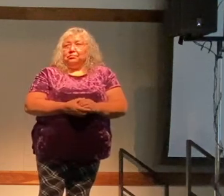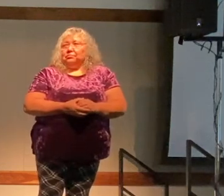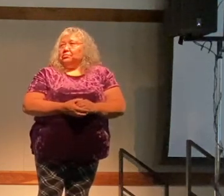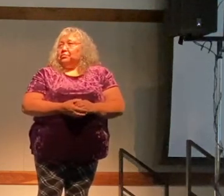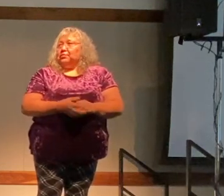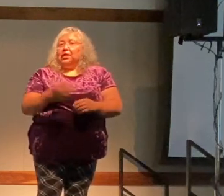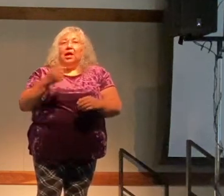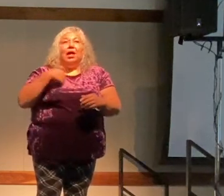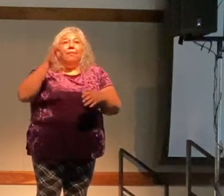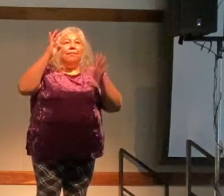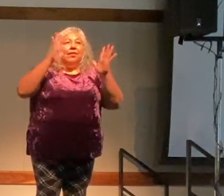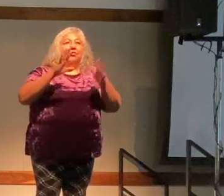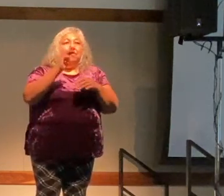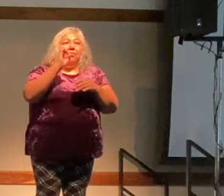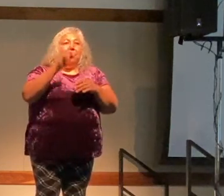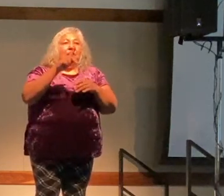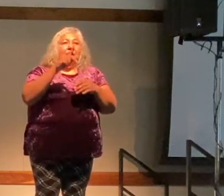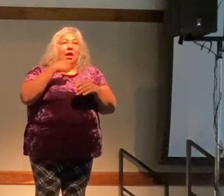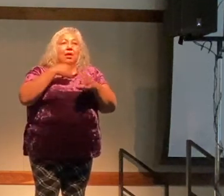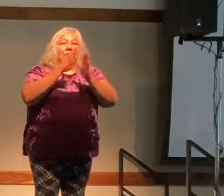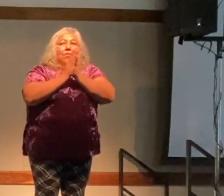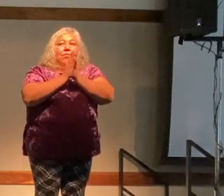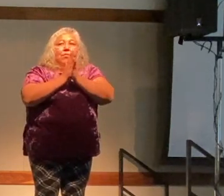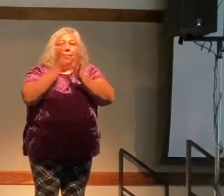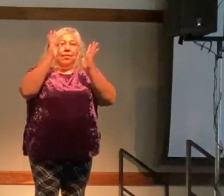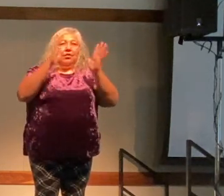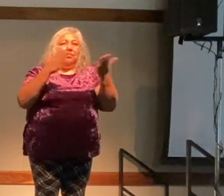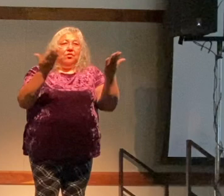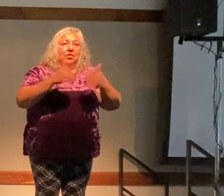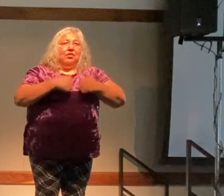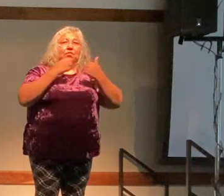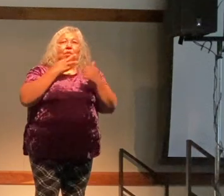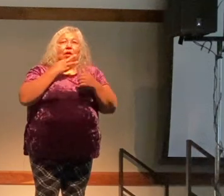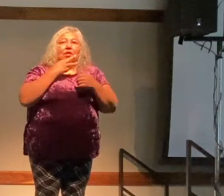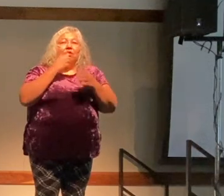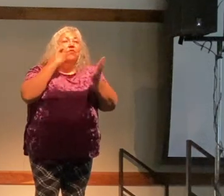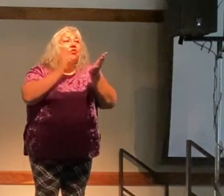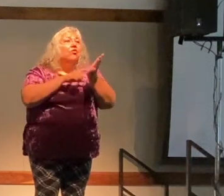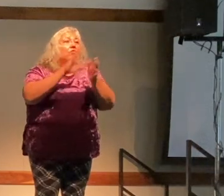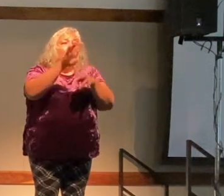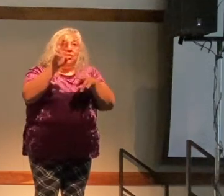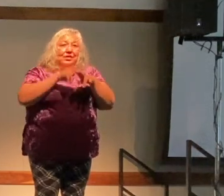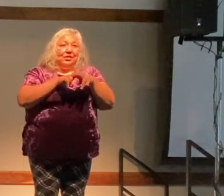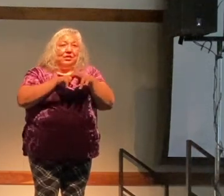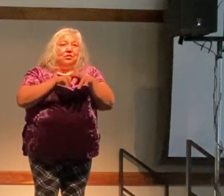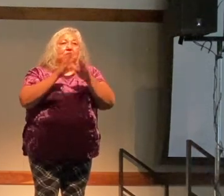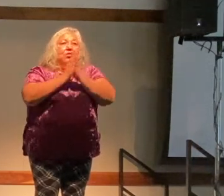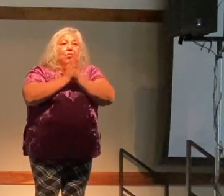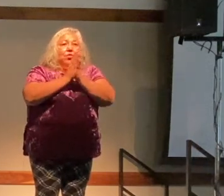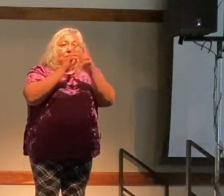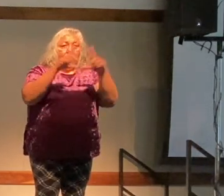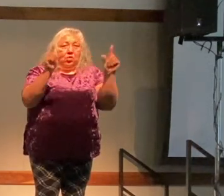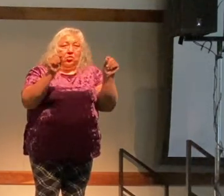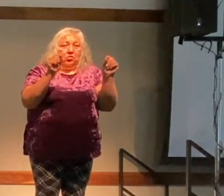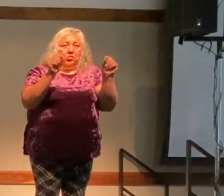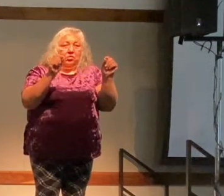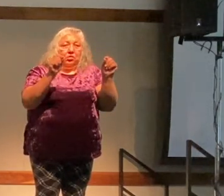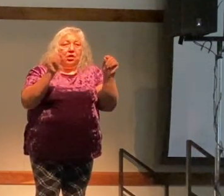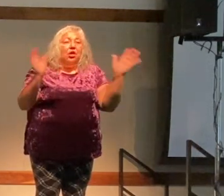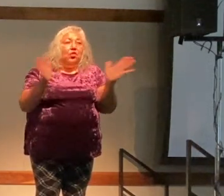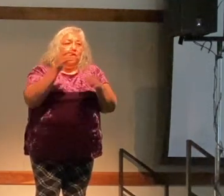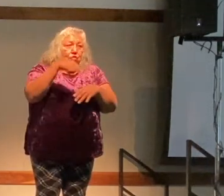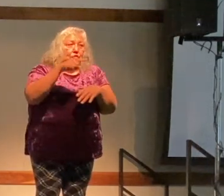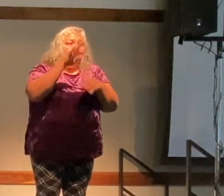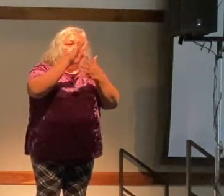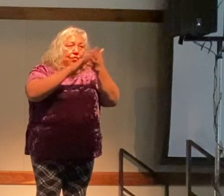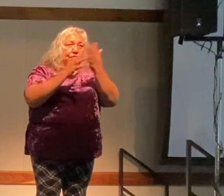Yeah, I'm Pastor Mark. I'm the prayer pastor here at Living Water. If you notice on your seats there's these prayer cards. Really encourage you to fill